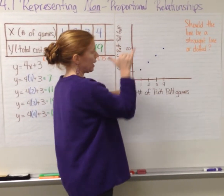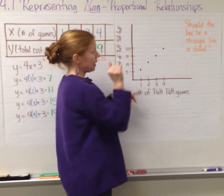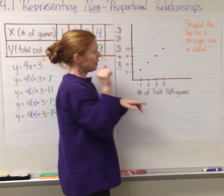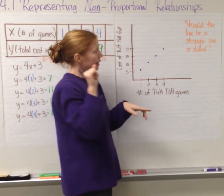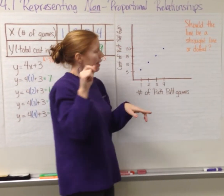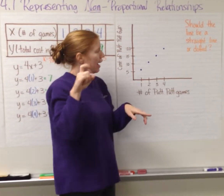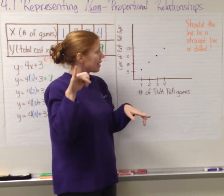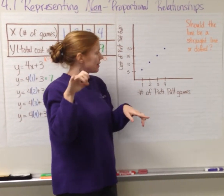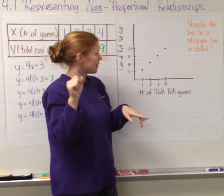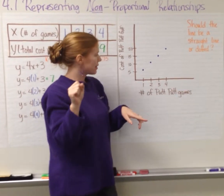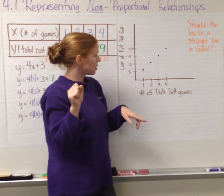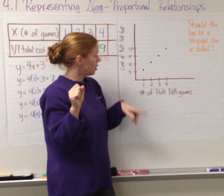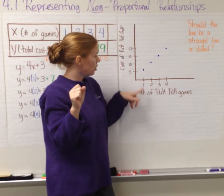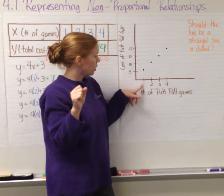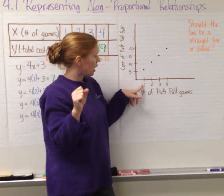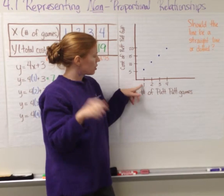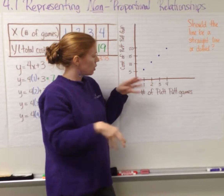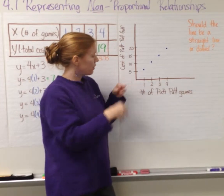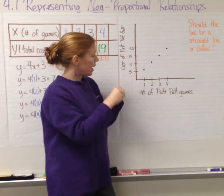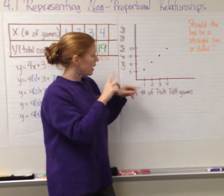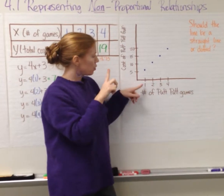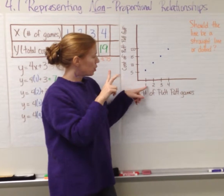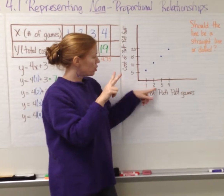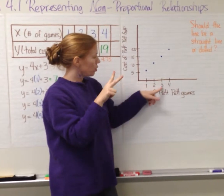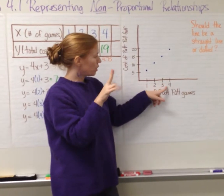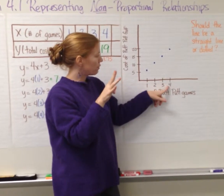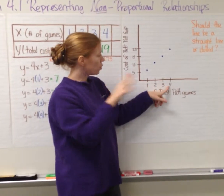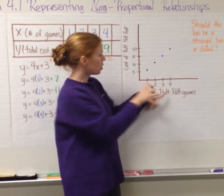Y axis. Okay, so I've added 1, 2, 3, 4.